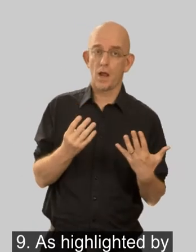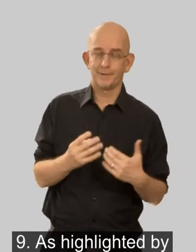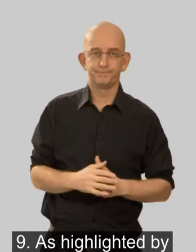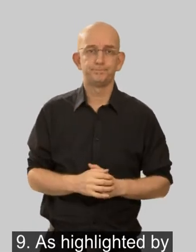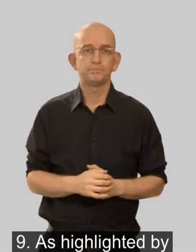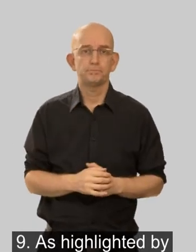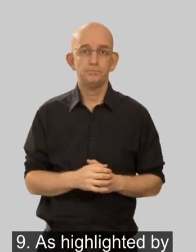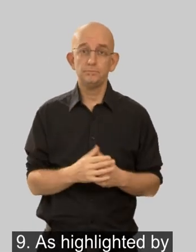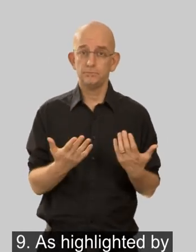Number 9.